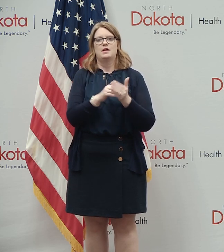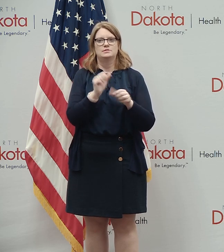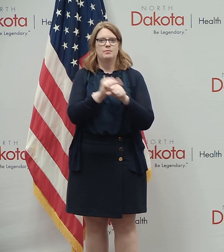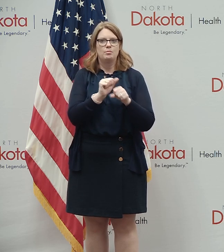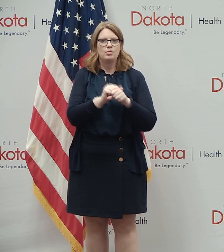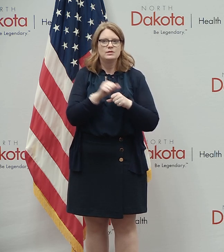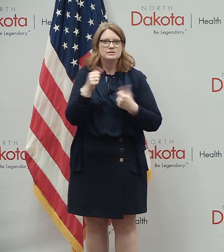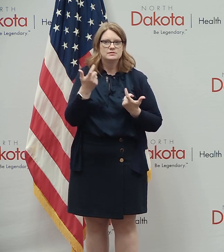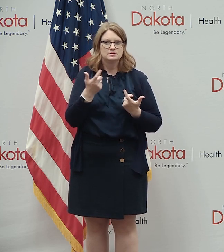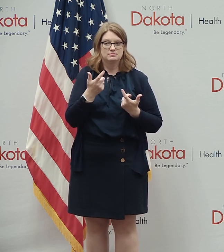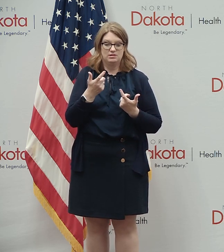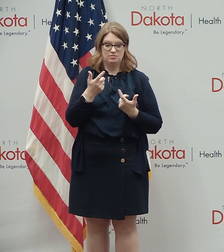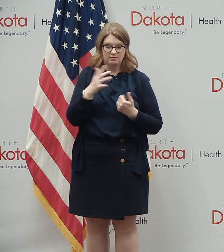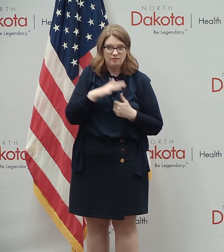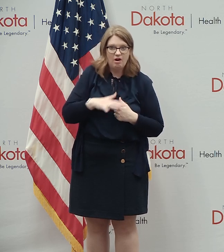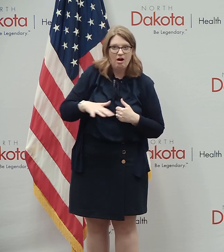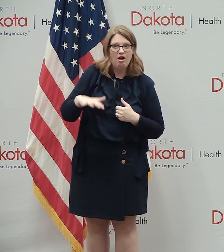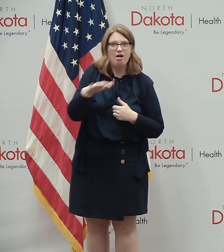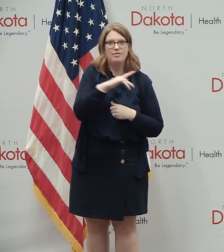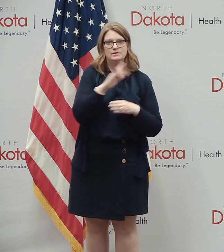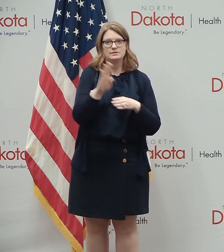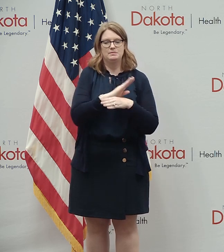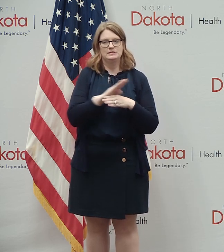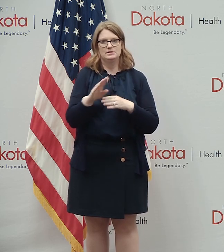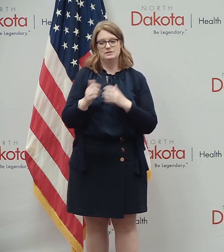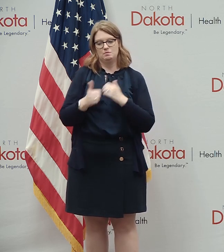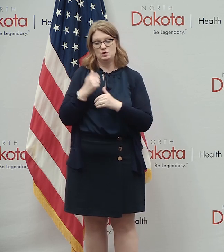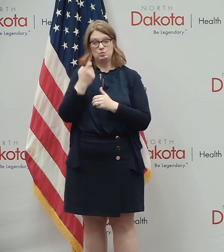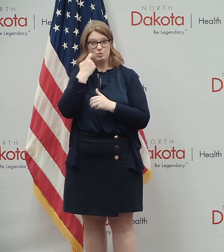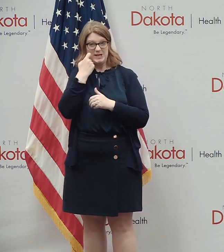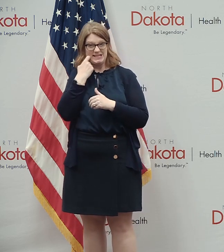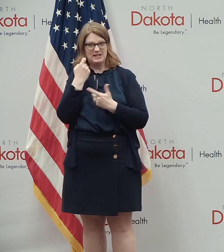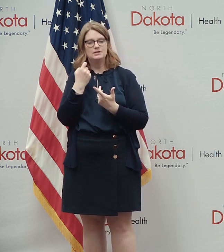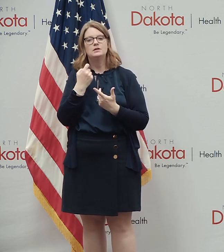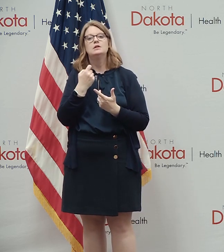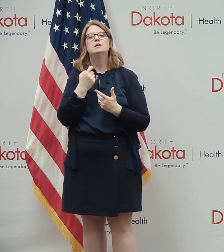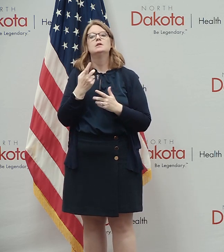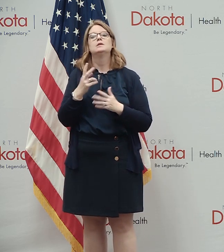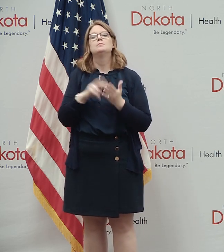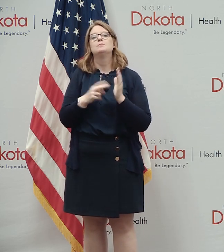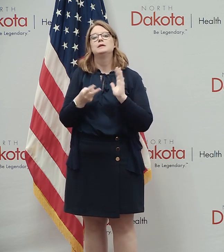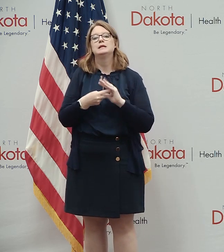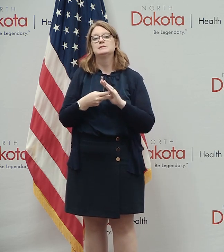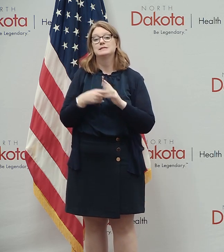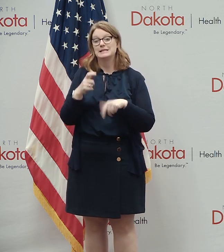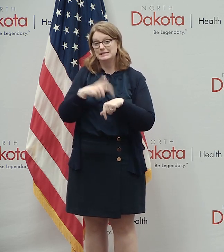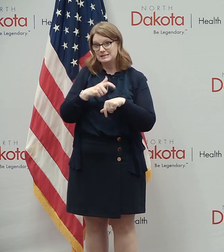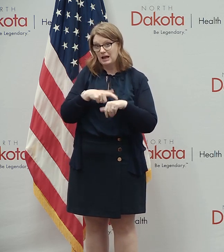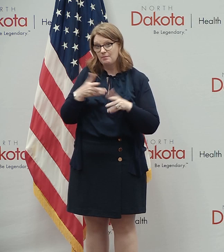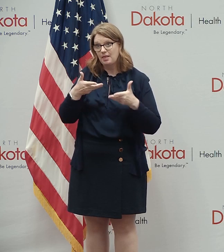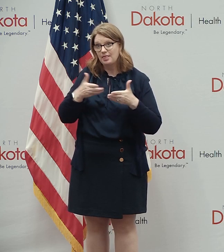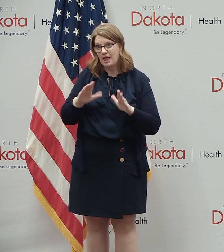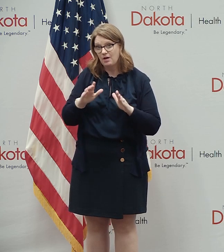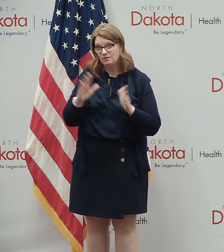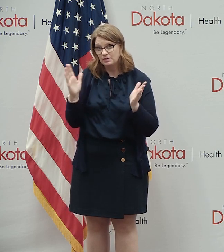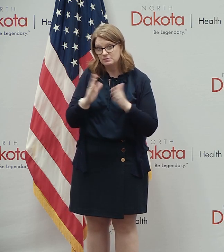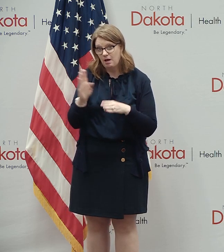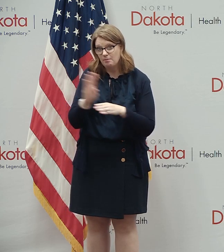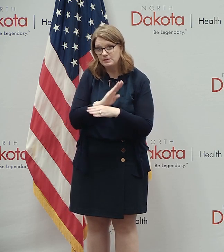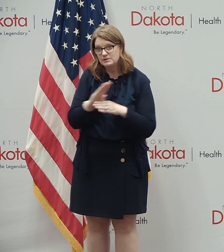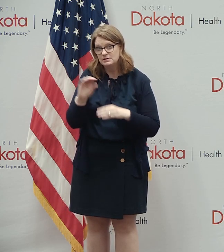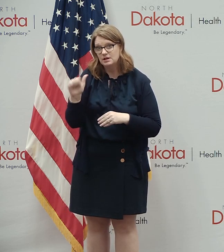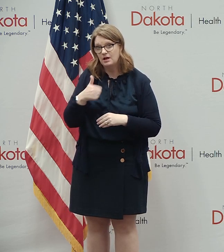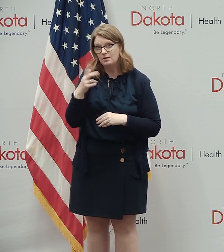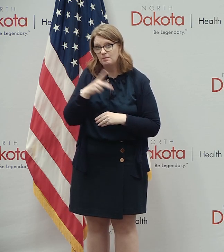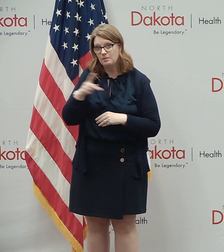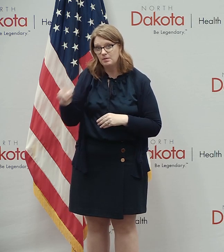employees across all those businesses. But the latest version, the new Flexibility Act, triples the time allotted for small businesses and other